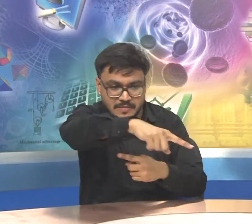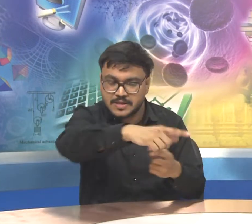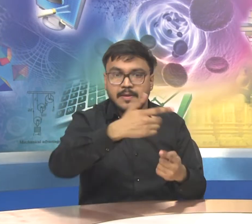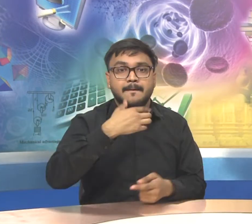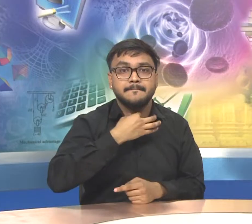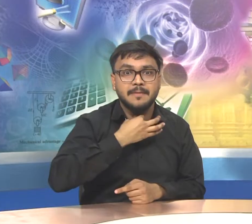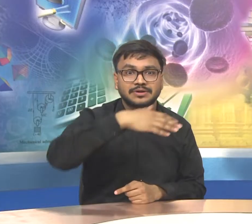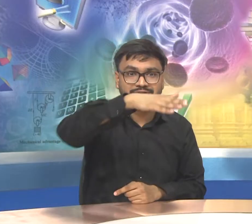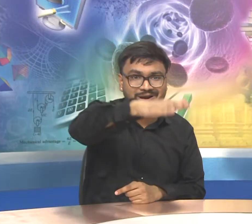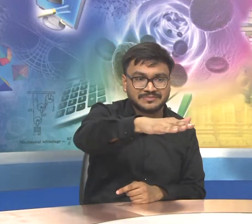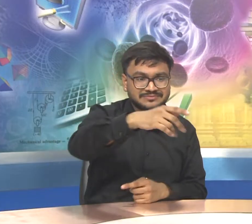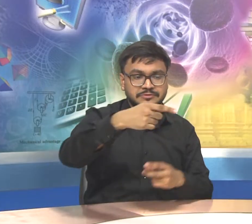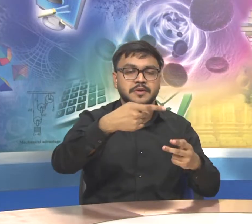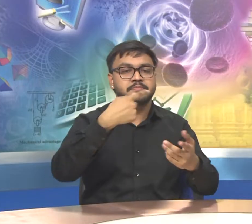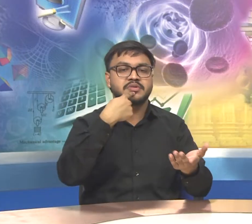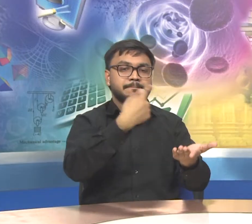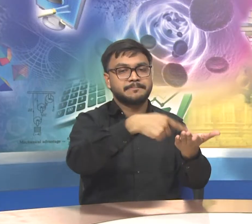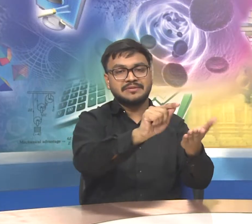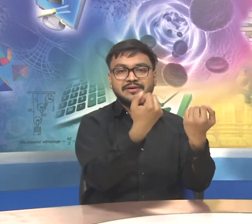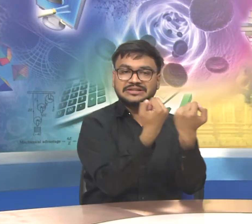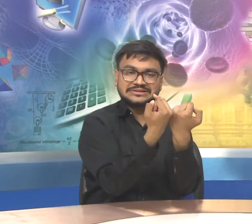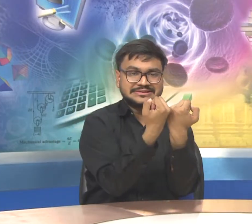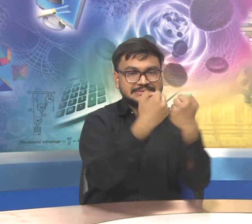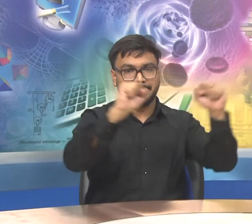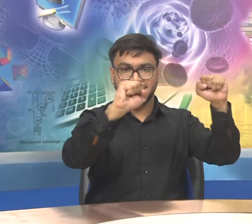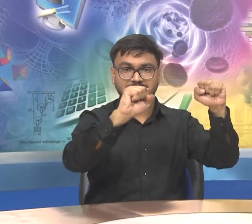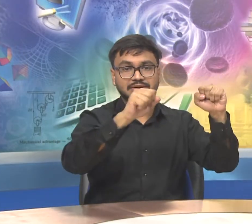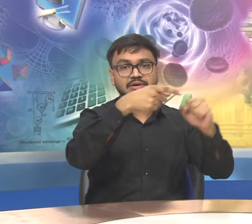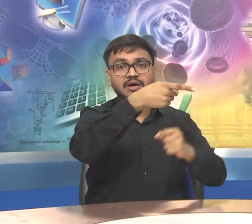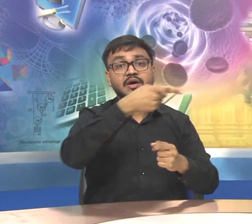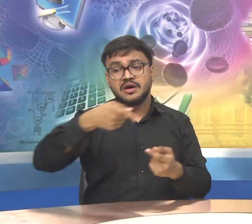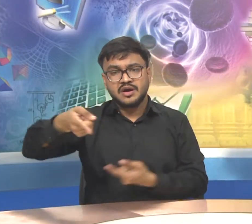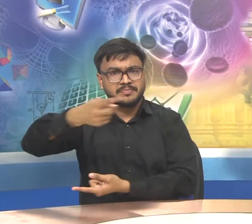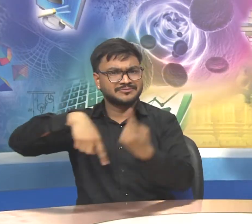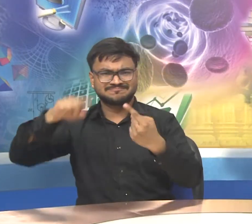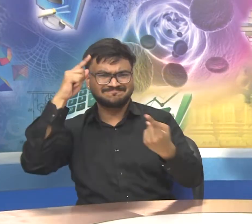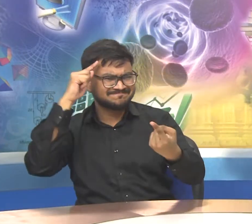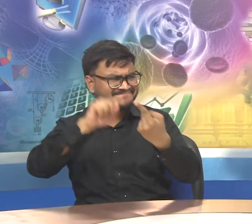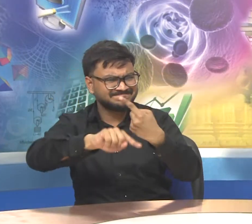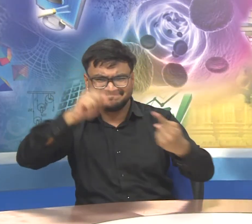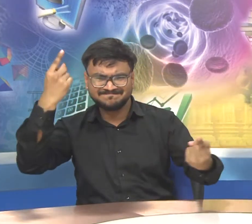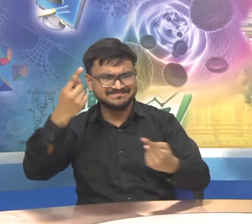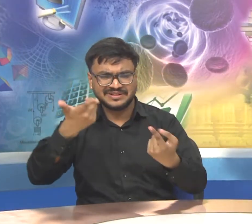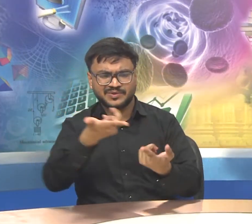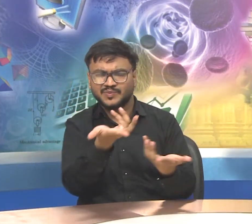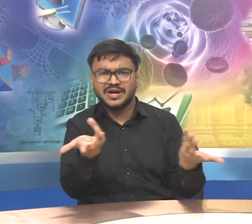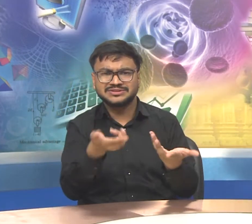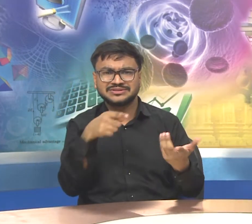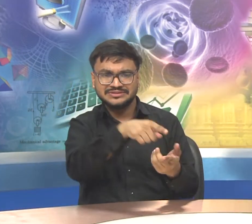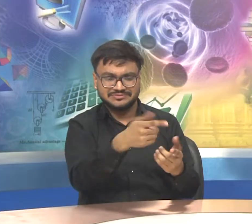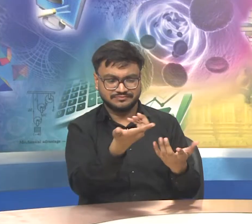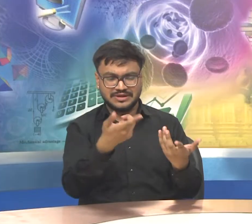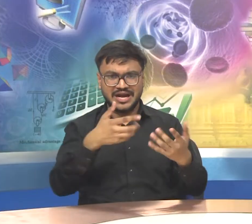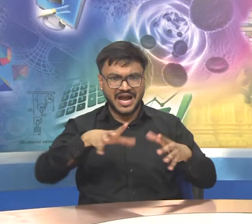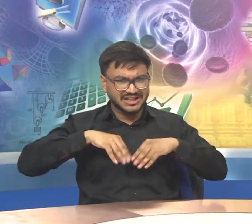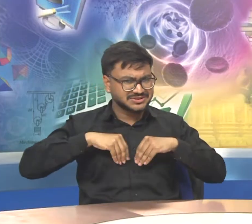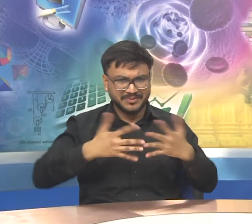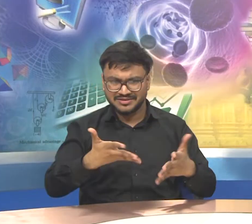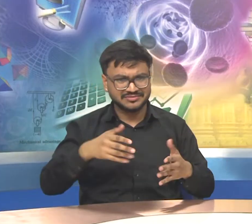Firstly, if a high court sets aside an appeal or an order of acquittal passed by